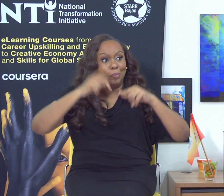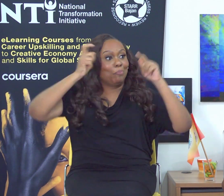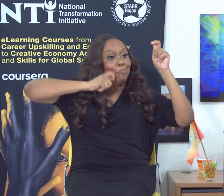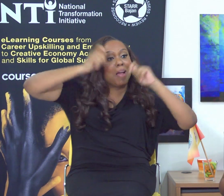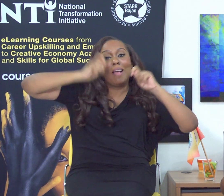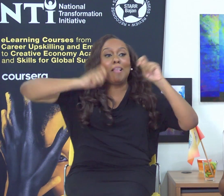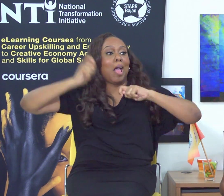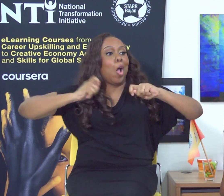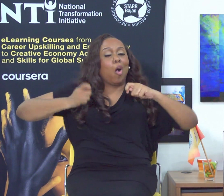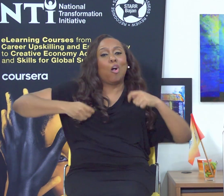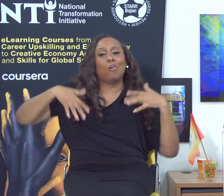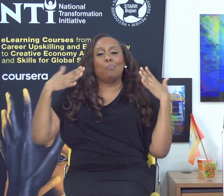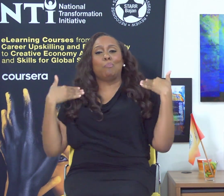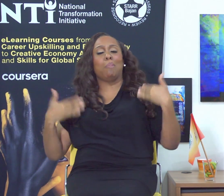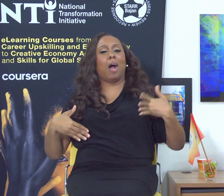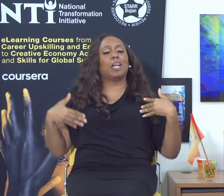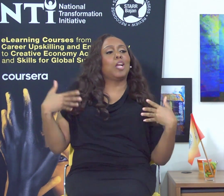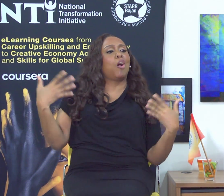hands. I like them.